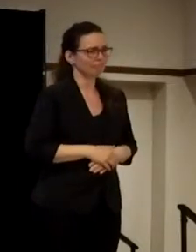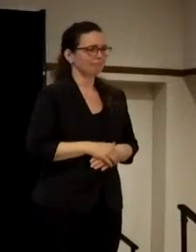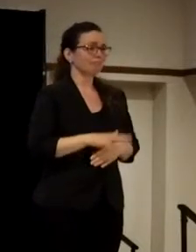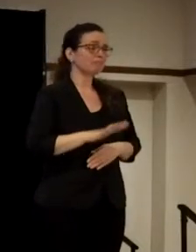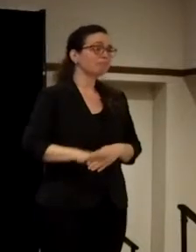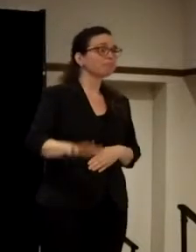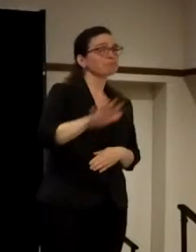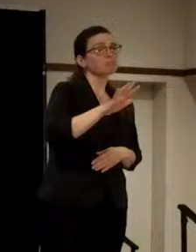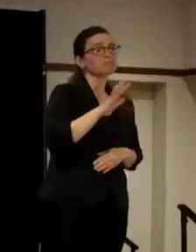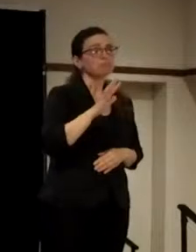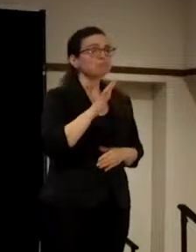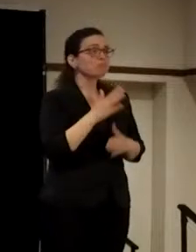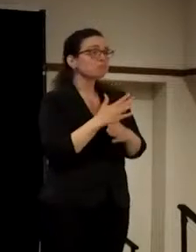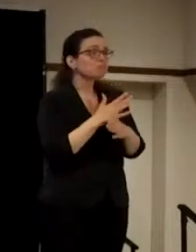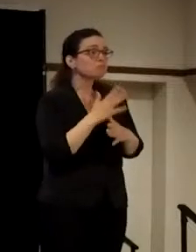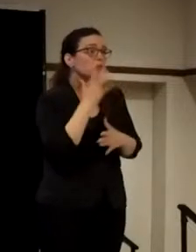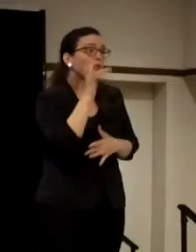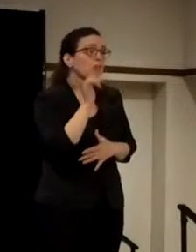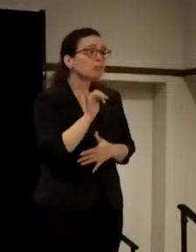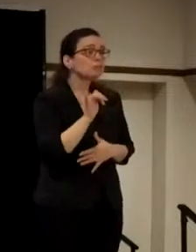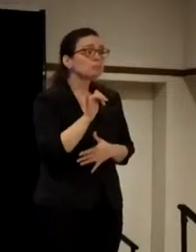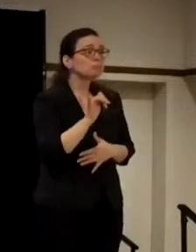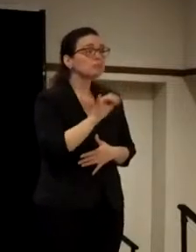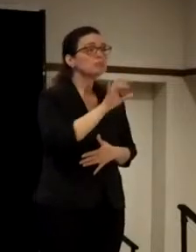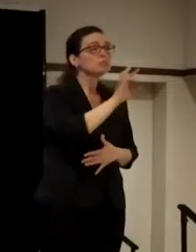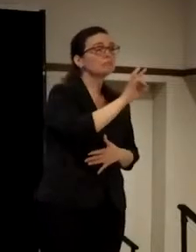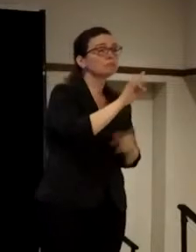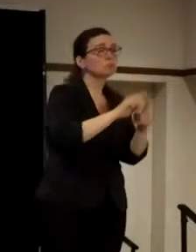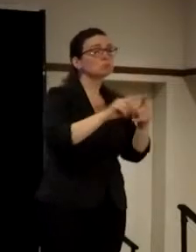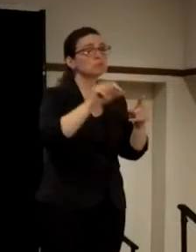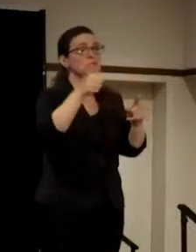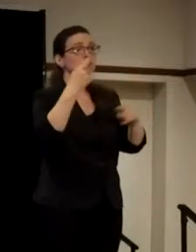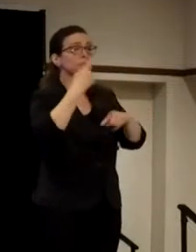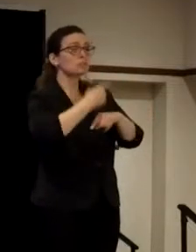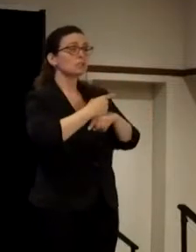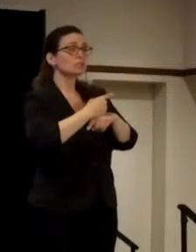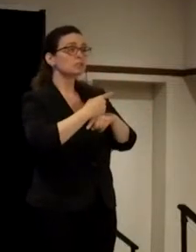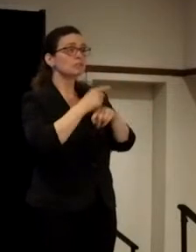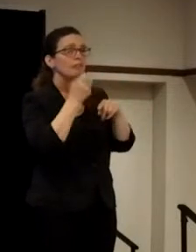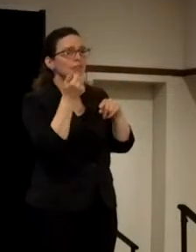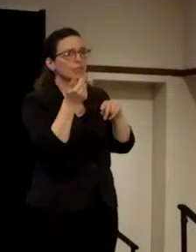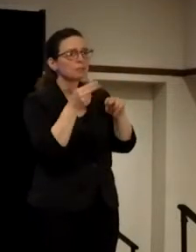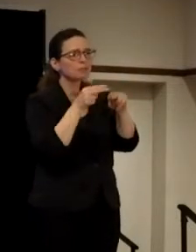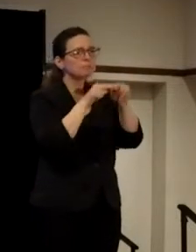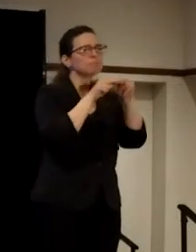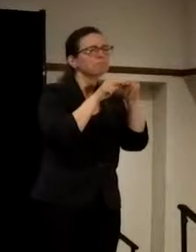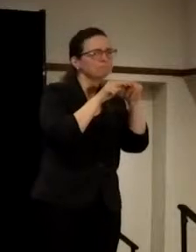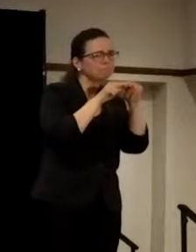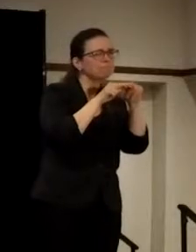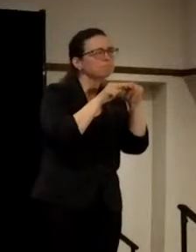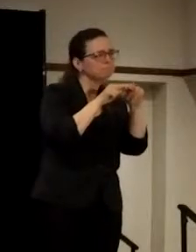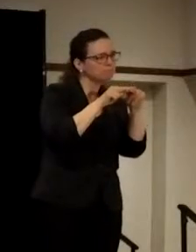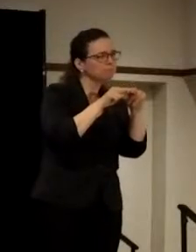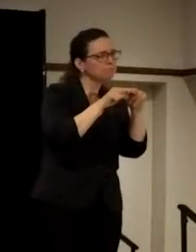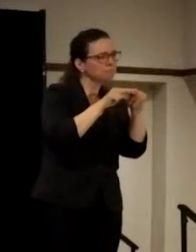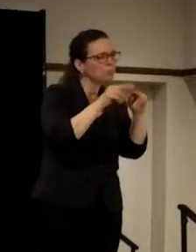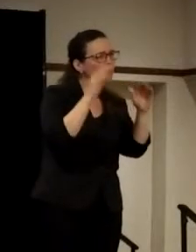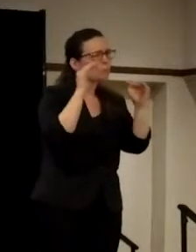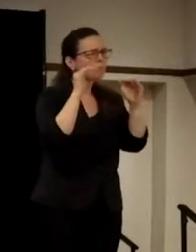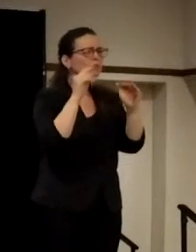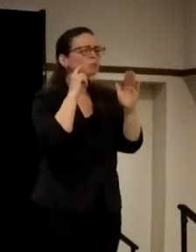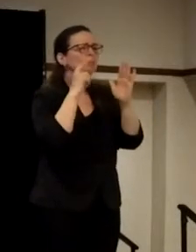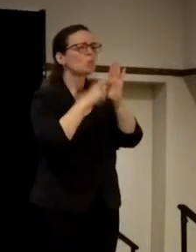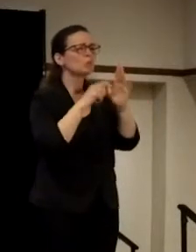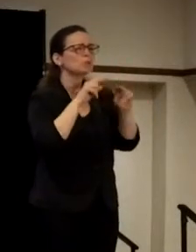have I'd say a 7 to 10 day period of time where our cases will be elevated from where they were, but hopefully we won't be seeing